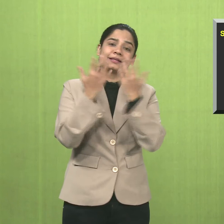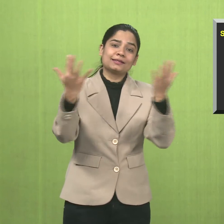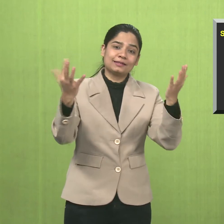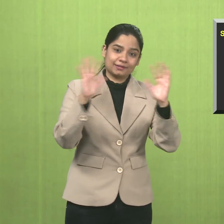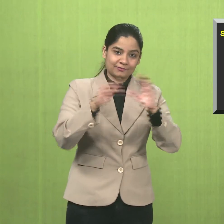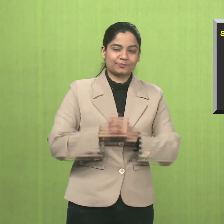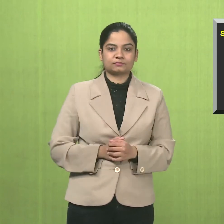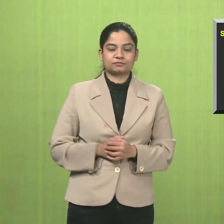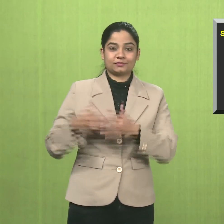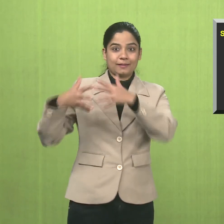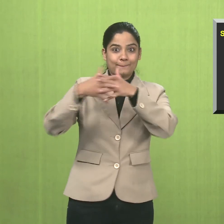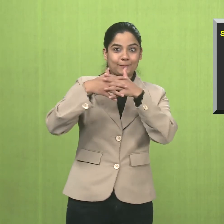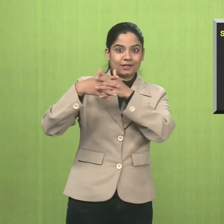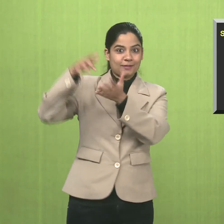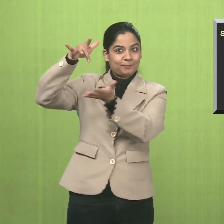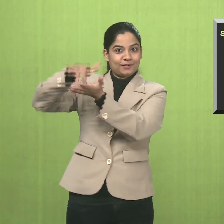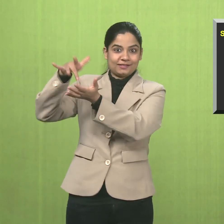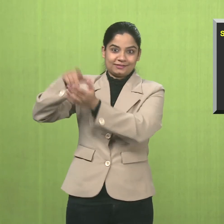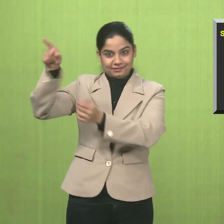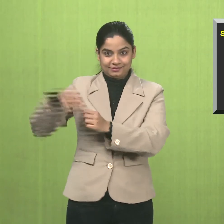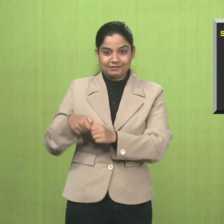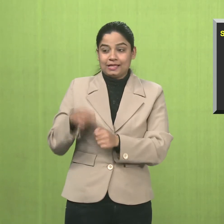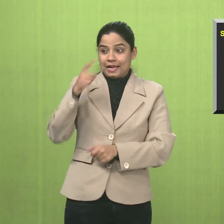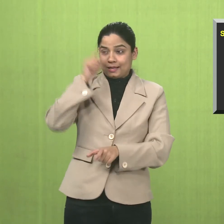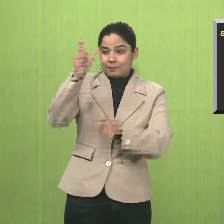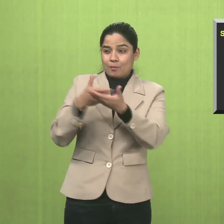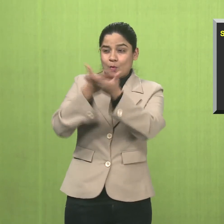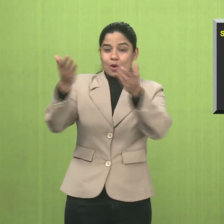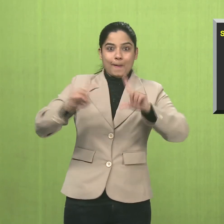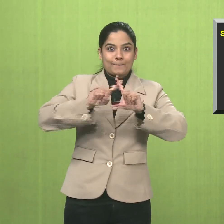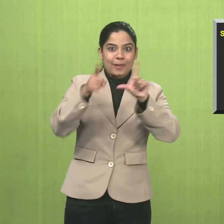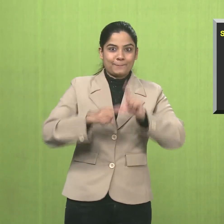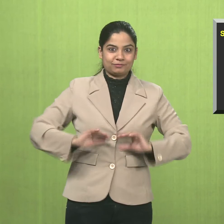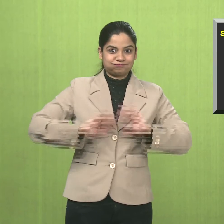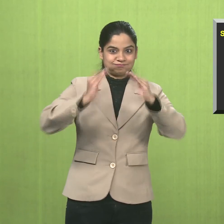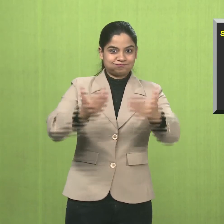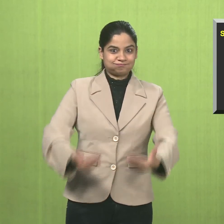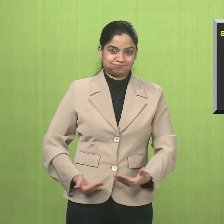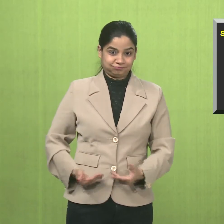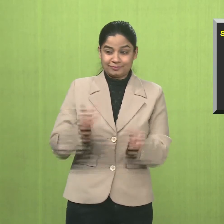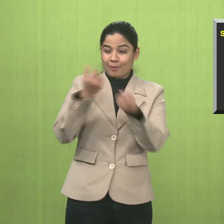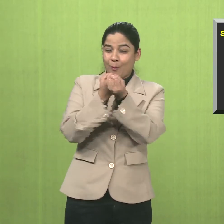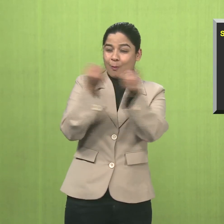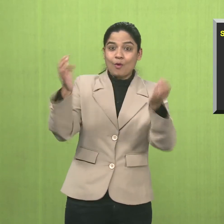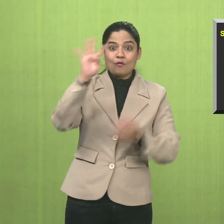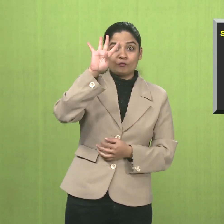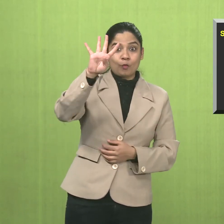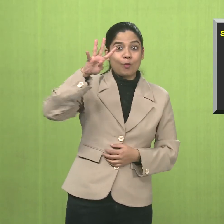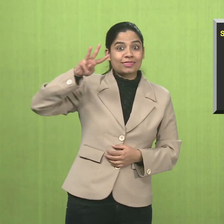that. In the North America, out of 4,000 women that are